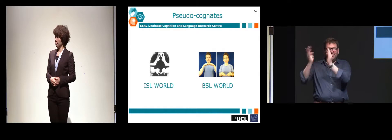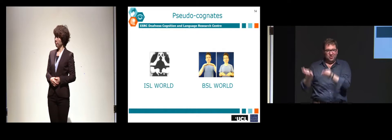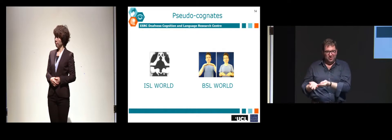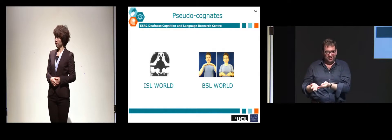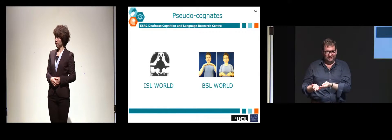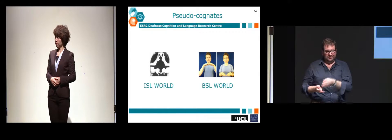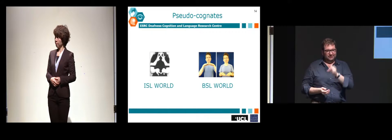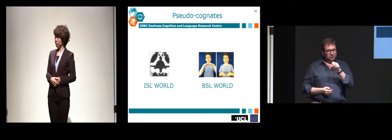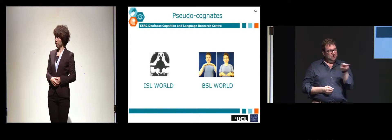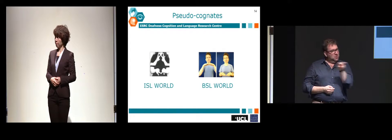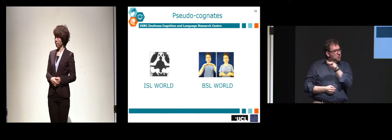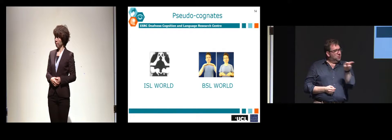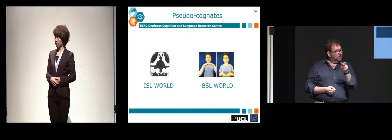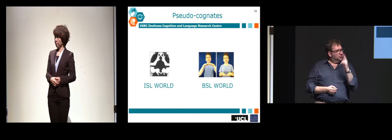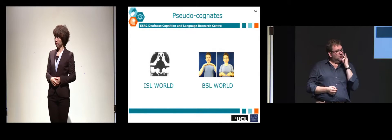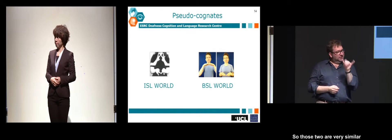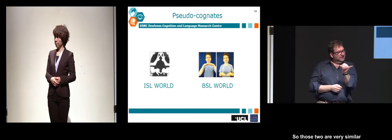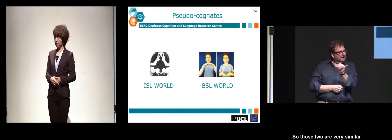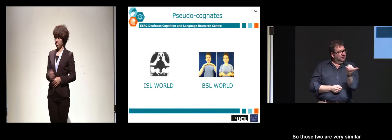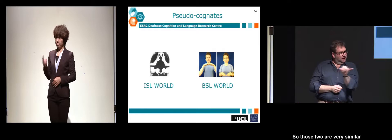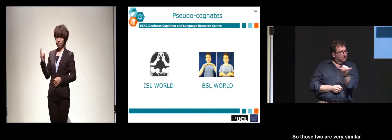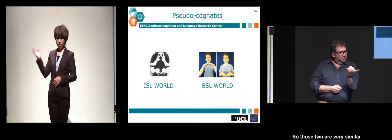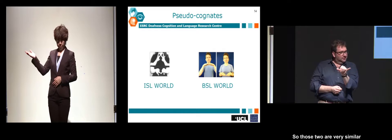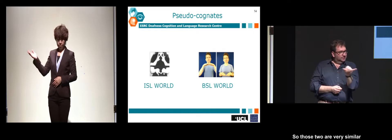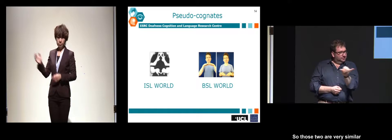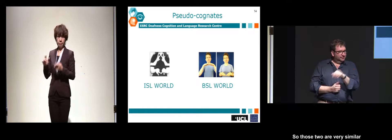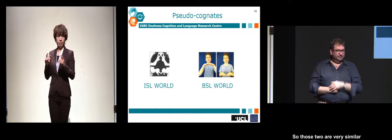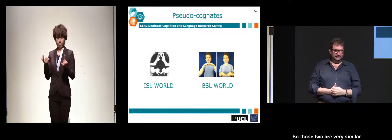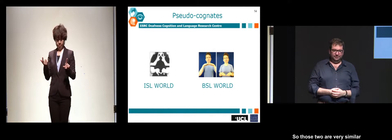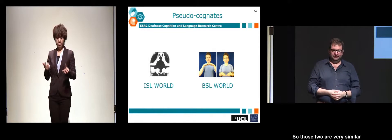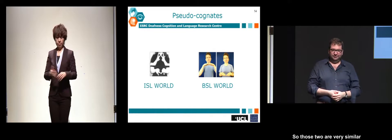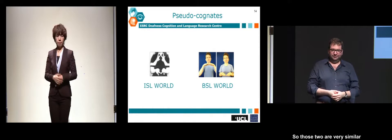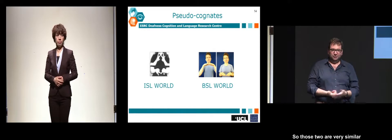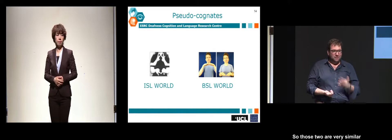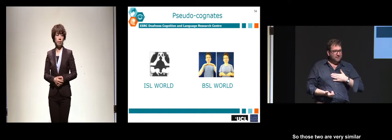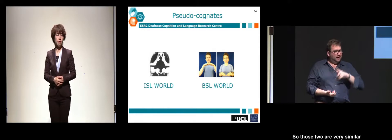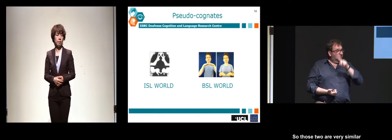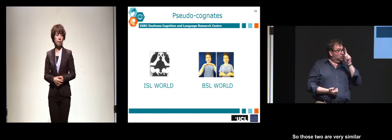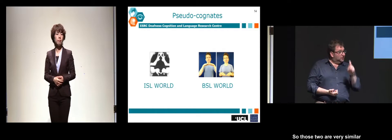the hand shape. So those two are very similar,